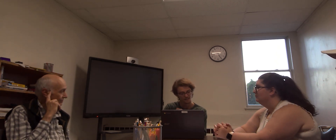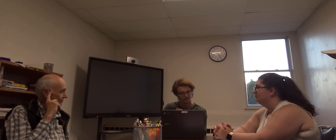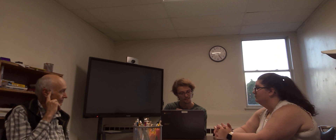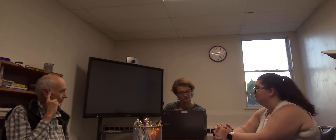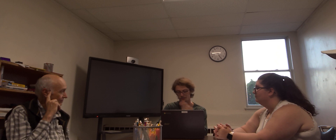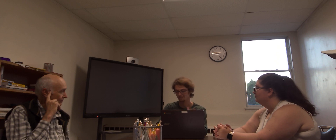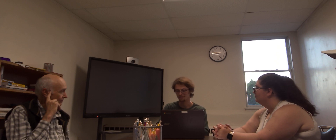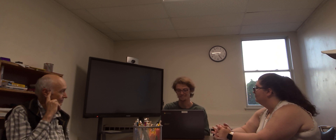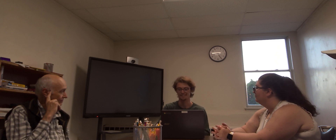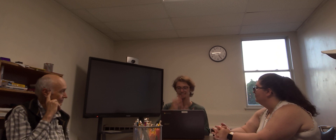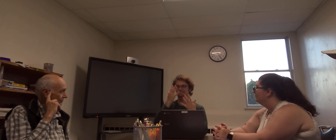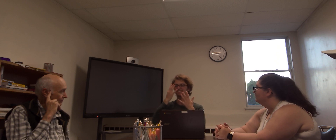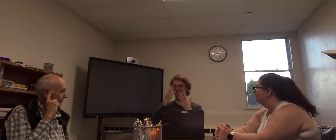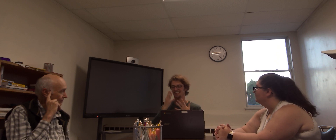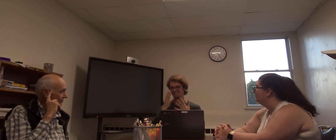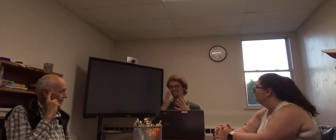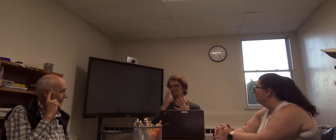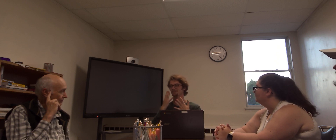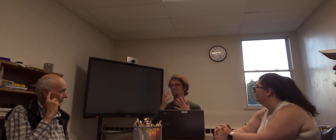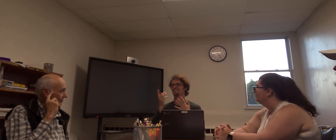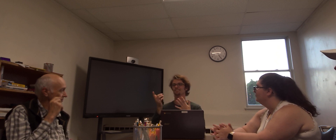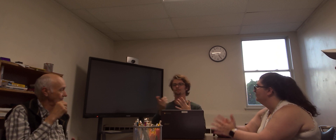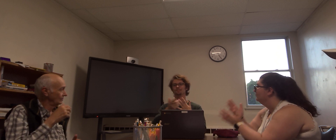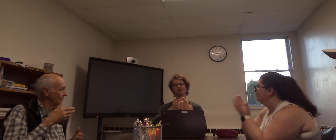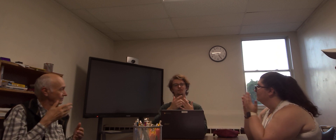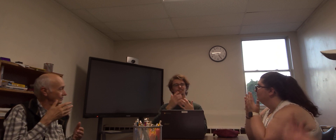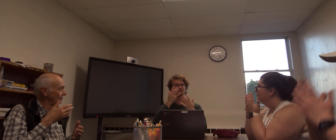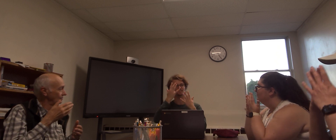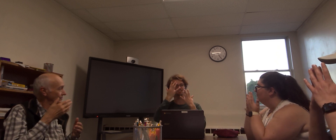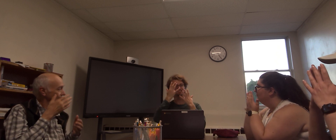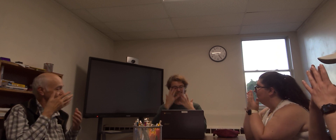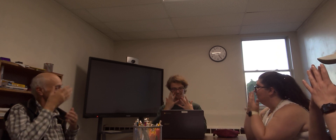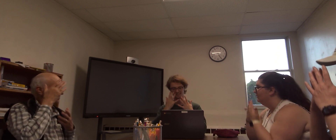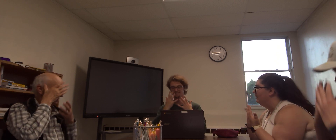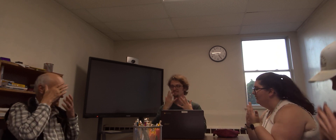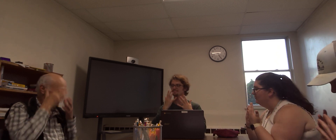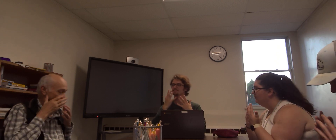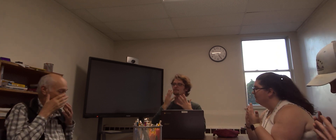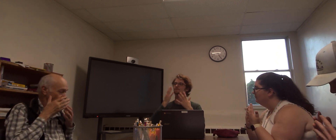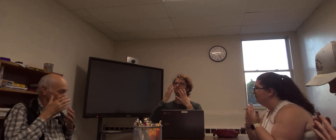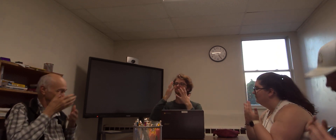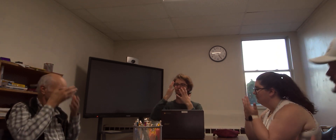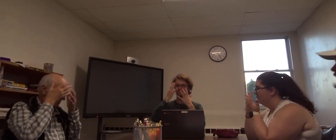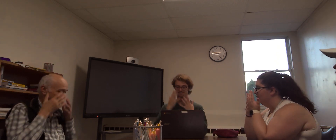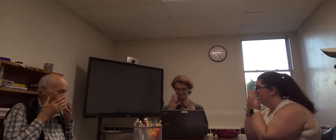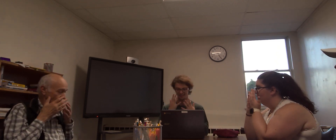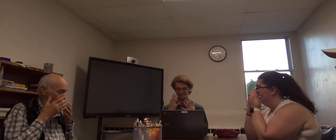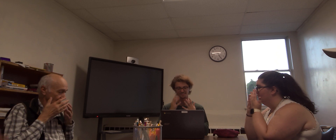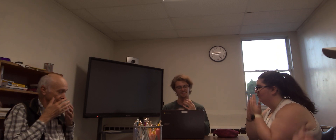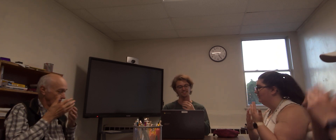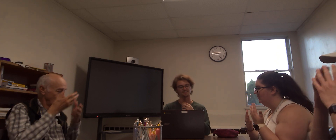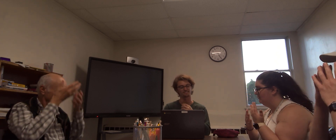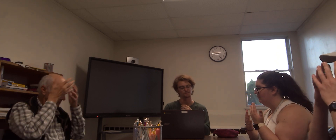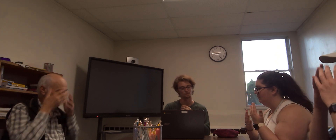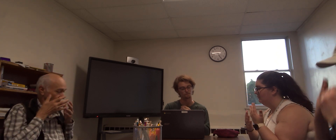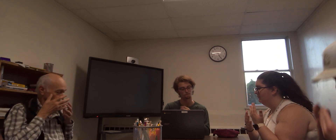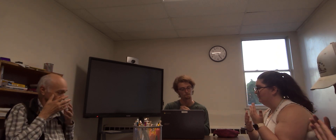And we're going right back to negative, sad, which I think we all went over. Sad. A little bit of a sigh, sad.